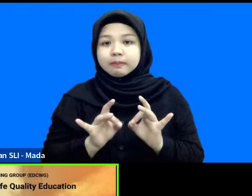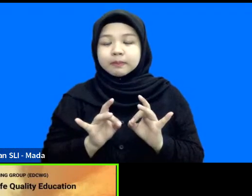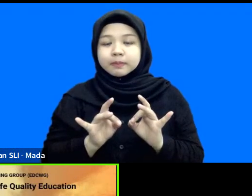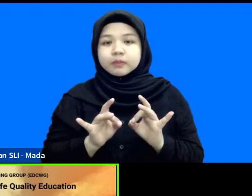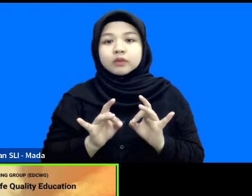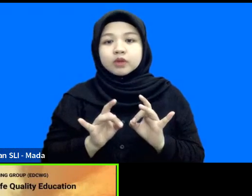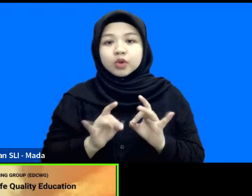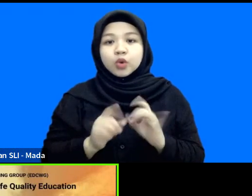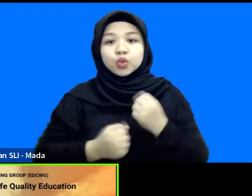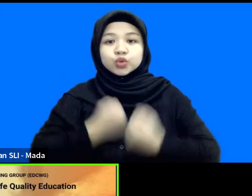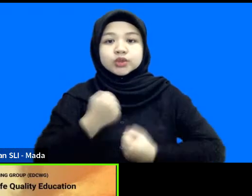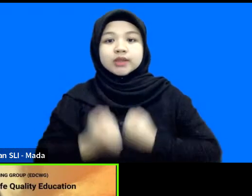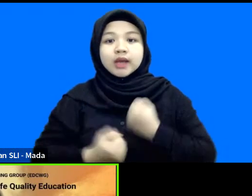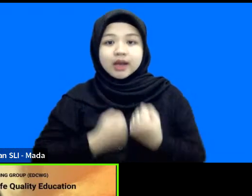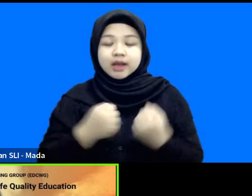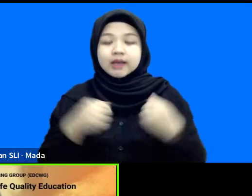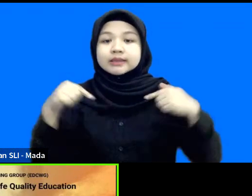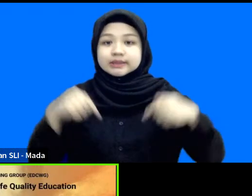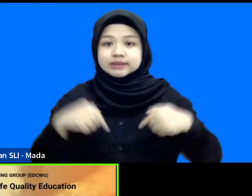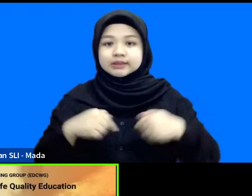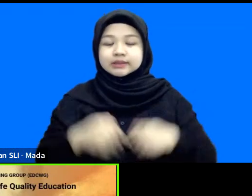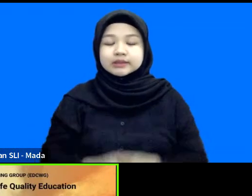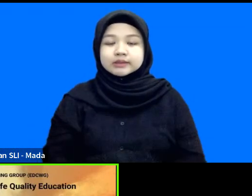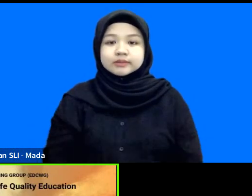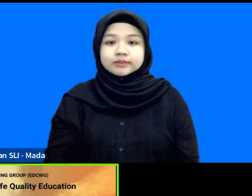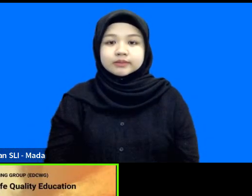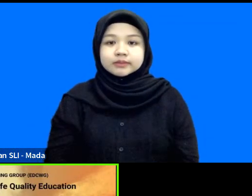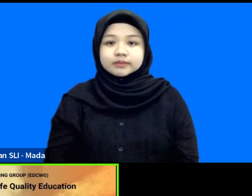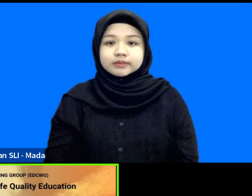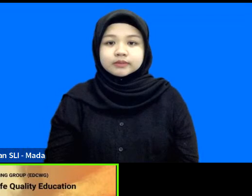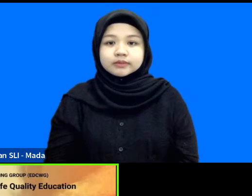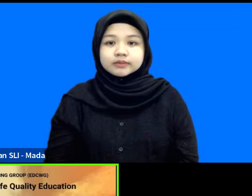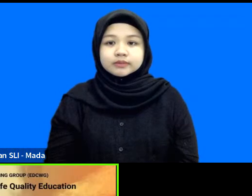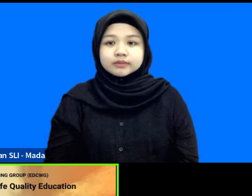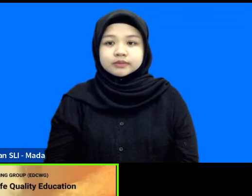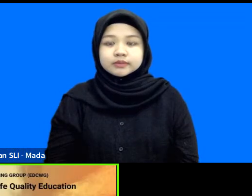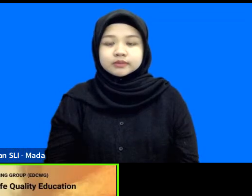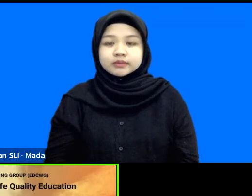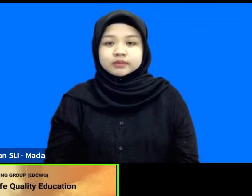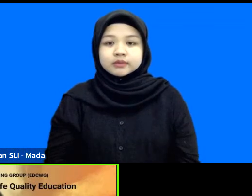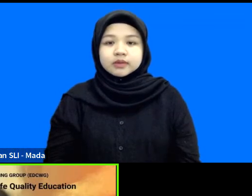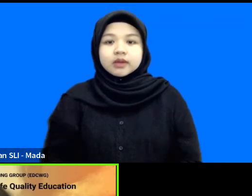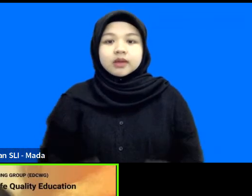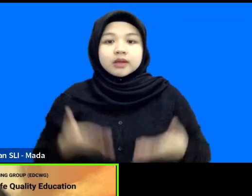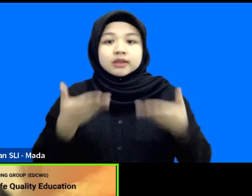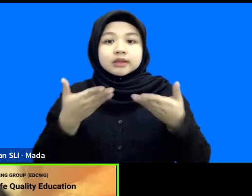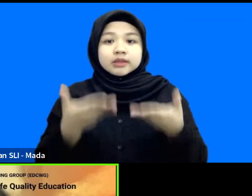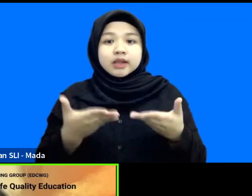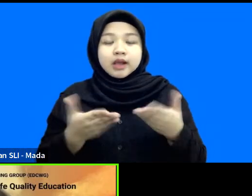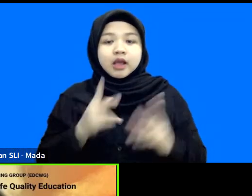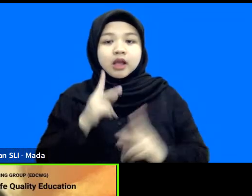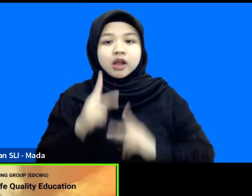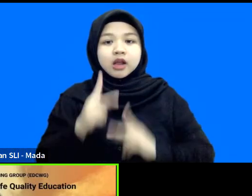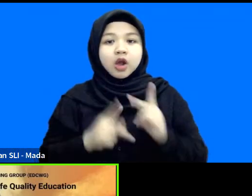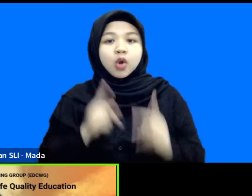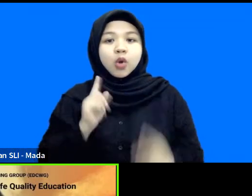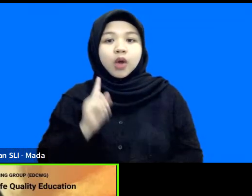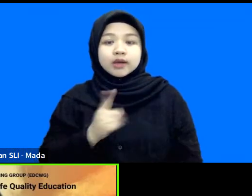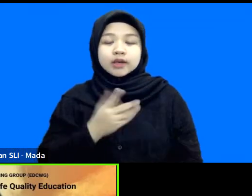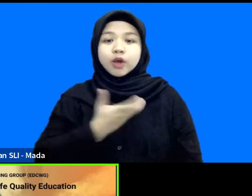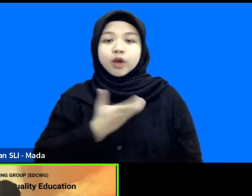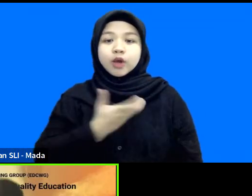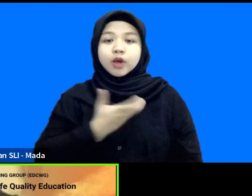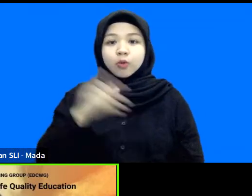here. If you would like to unmute your mic or maybe write your questions on the chat box, so then we can pick it up. So over to